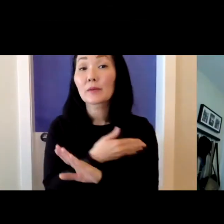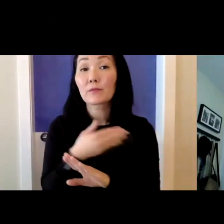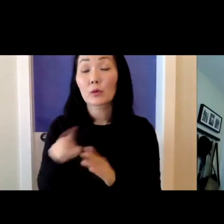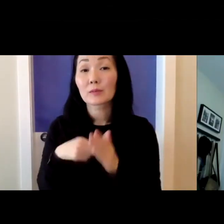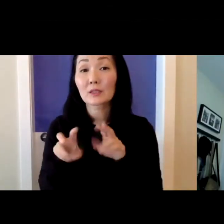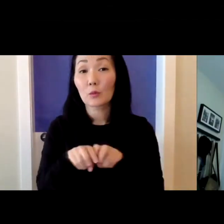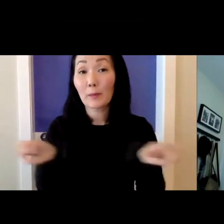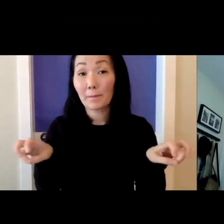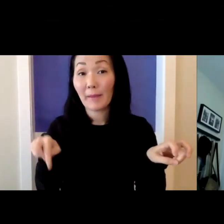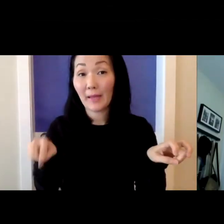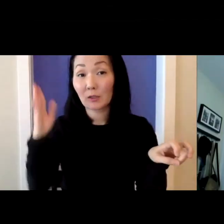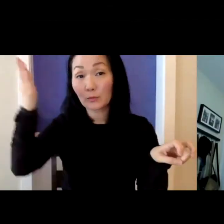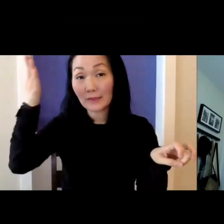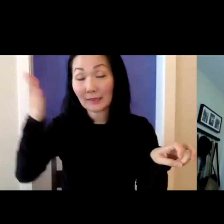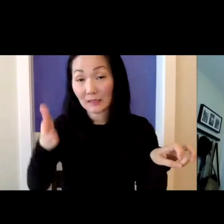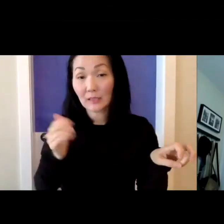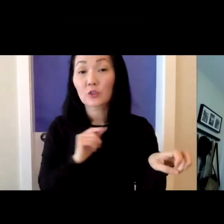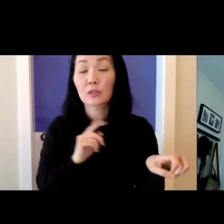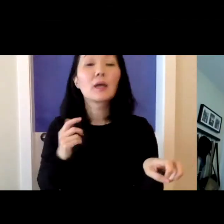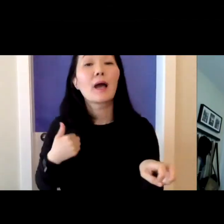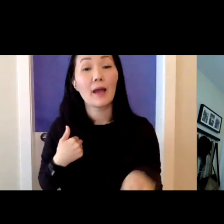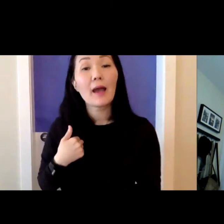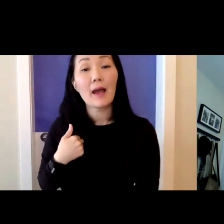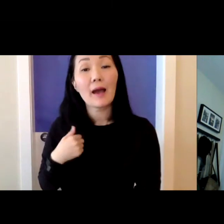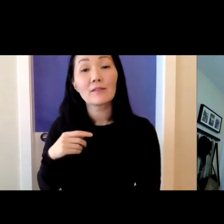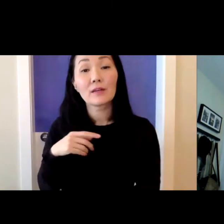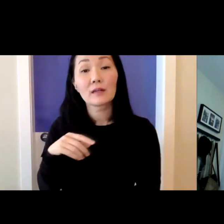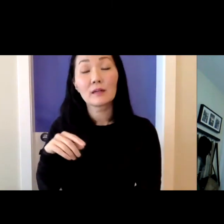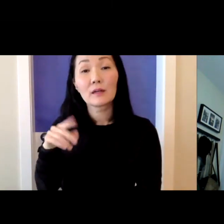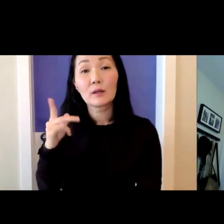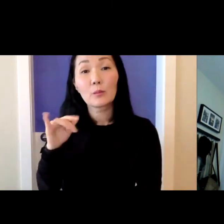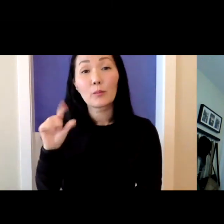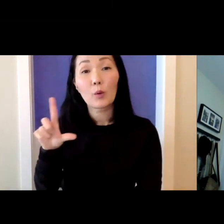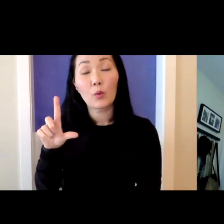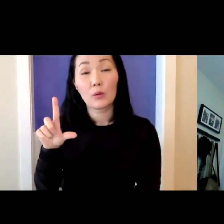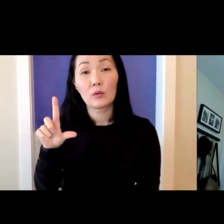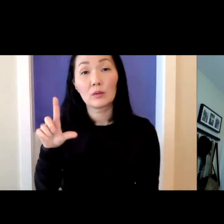for everyone. So Seth, if you could launch the first poll.